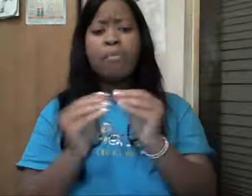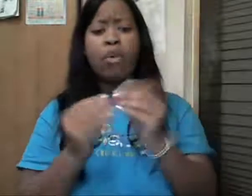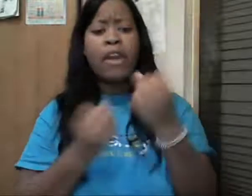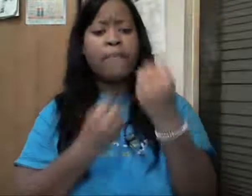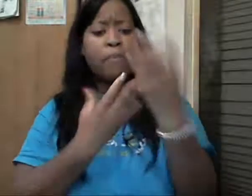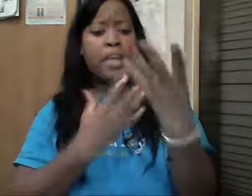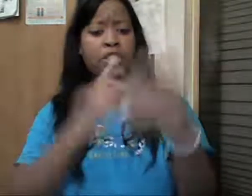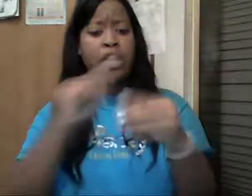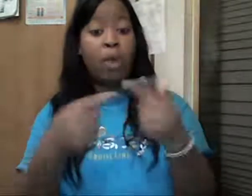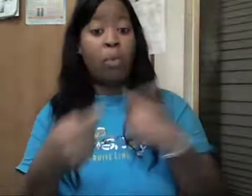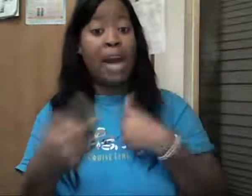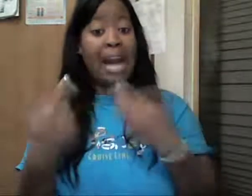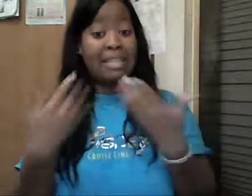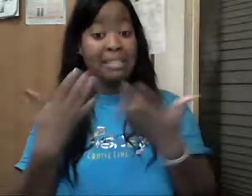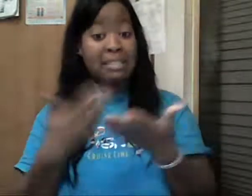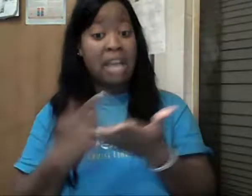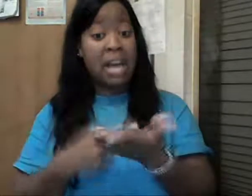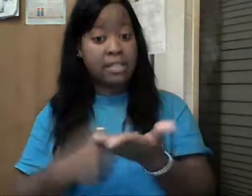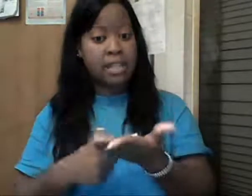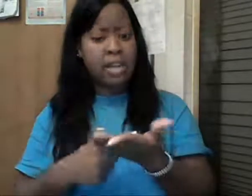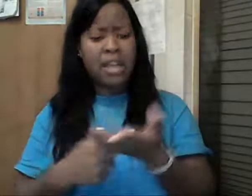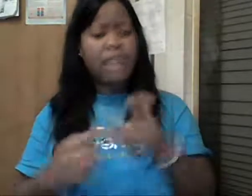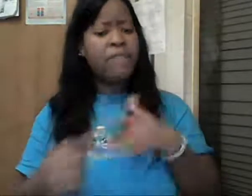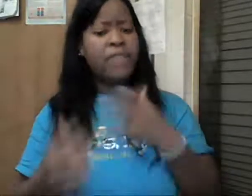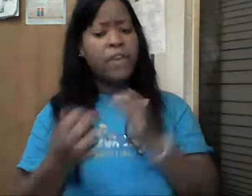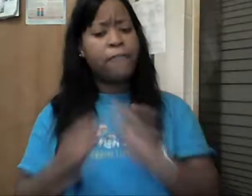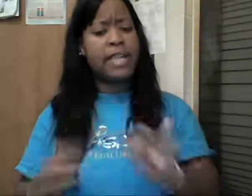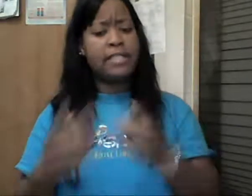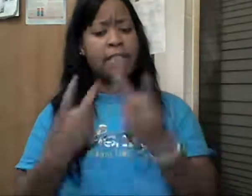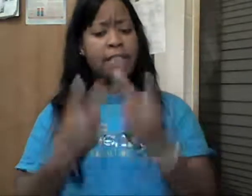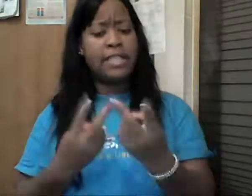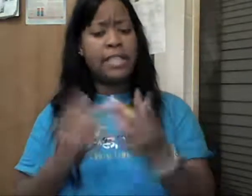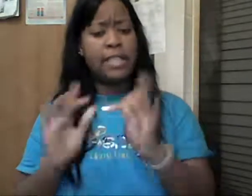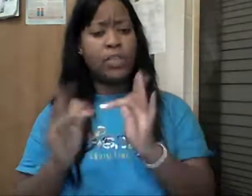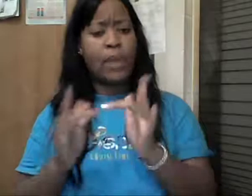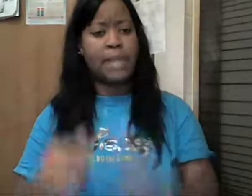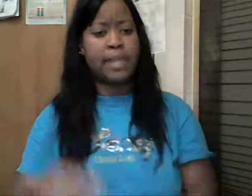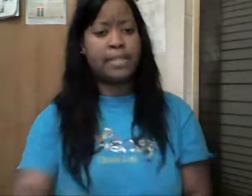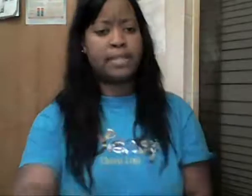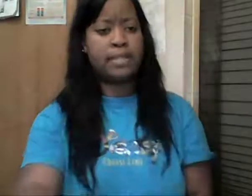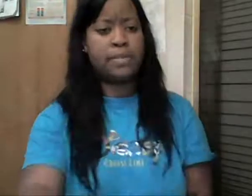more information about what I discussed, feel free to visit these websites.